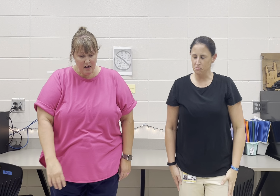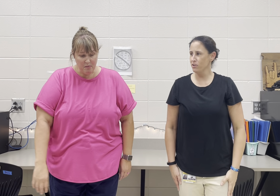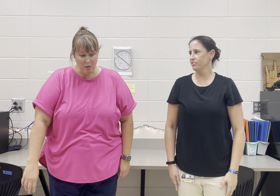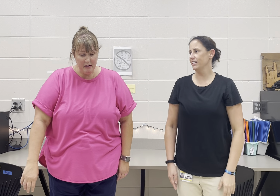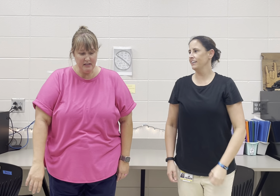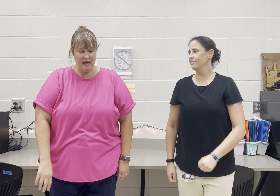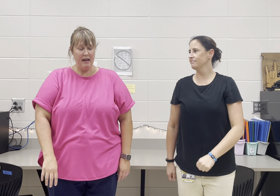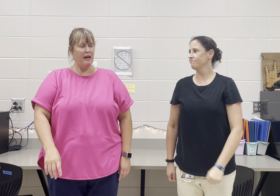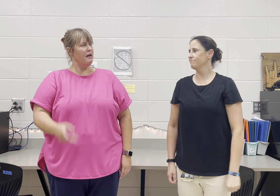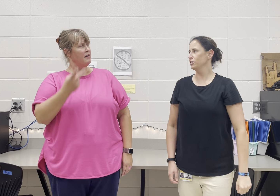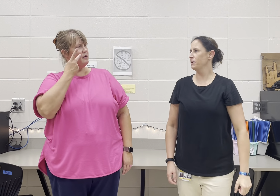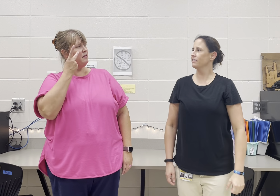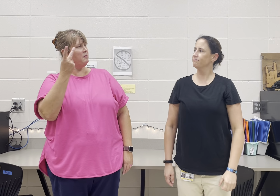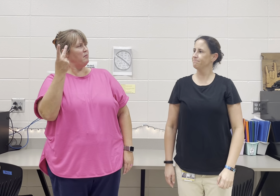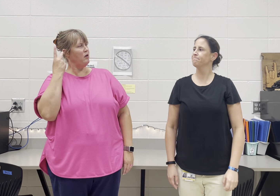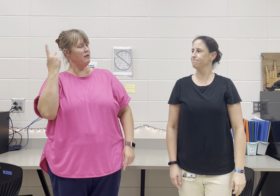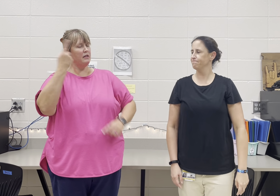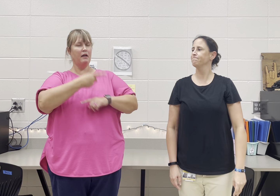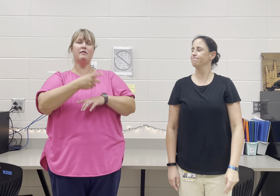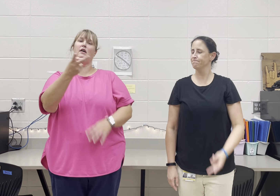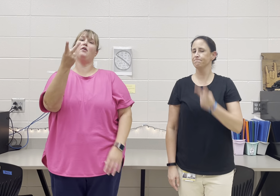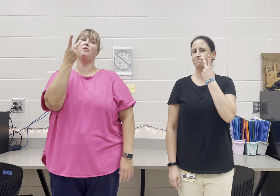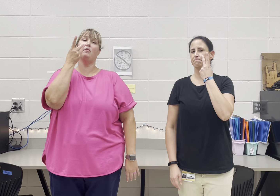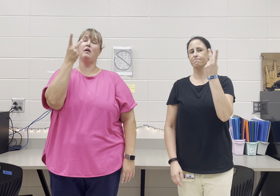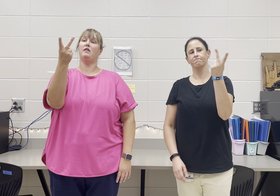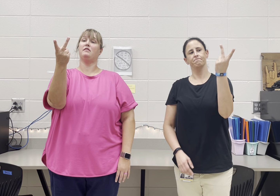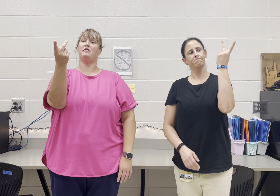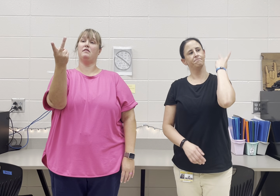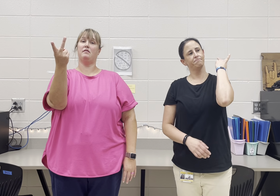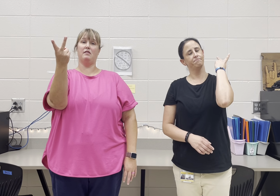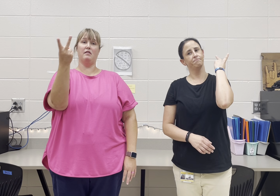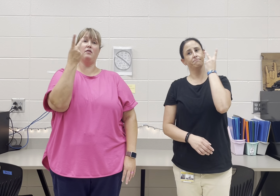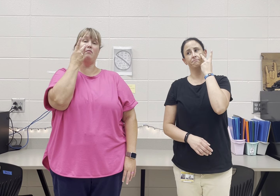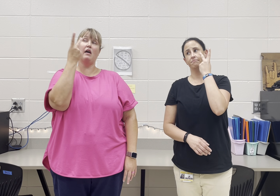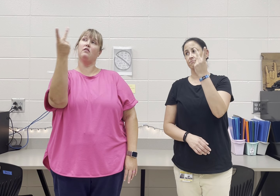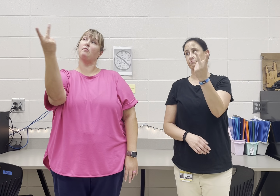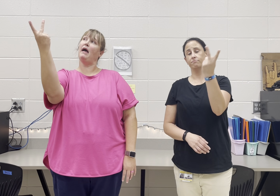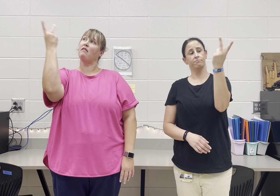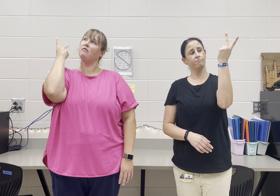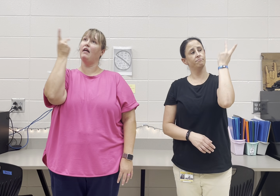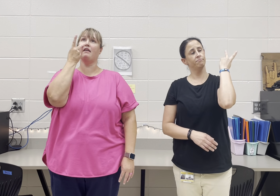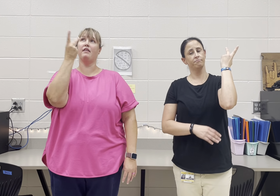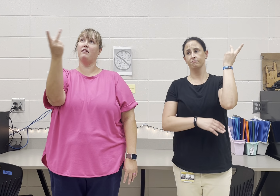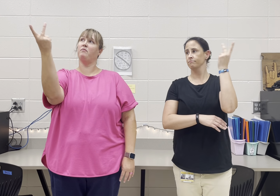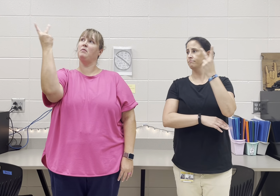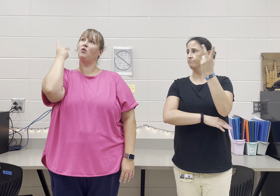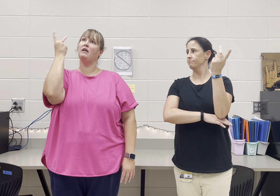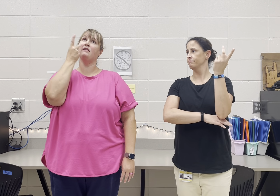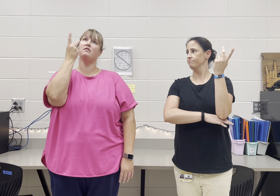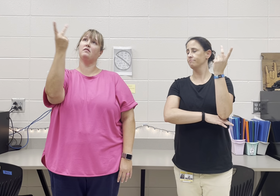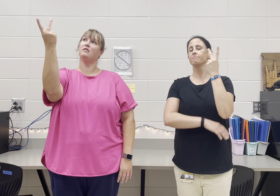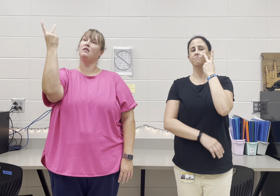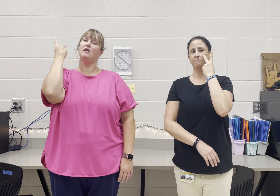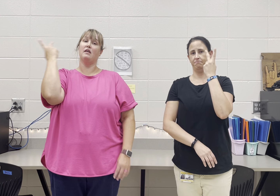Memorial Day. Look back. Memorial Day. So, and look back, like think of memories